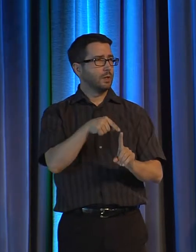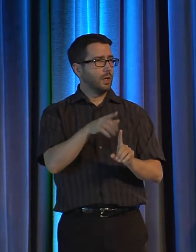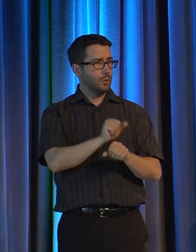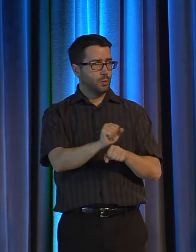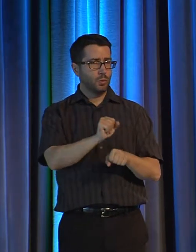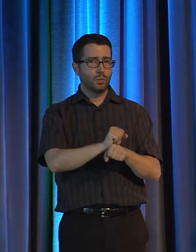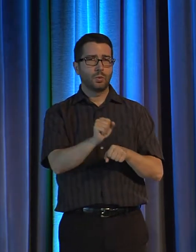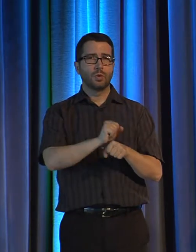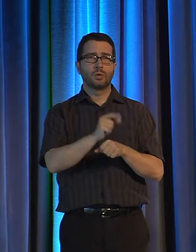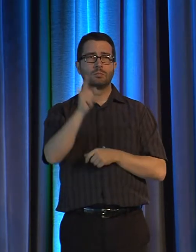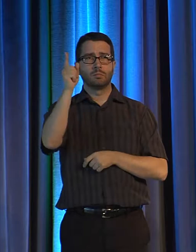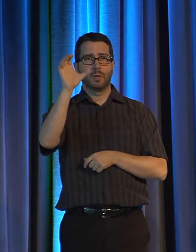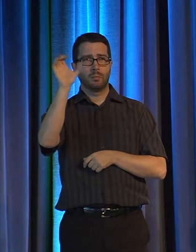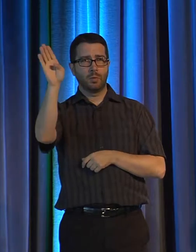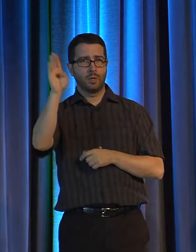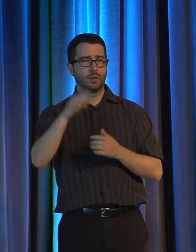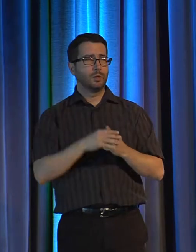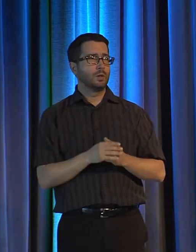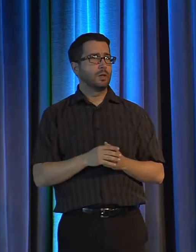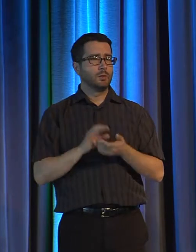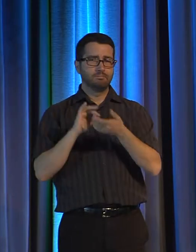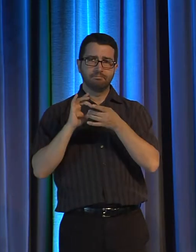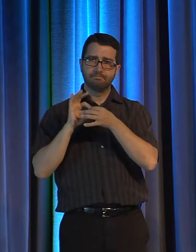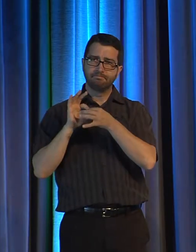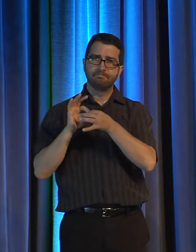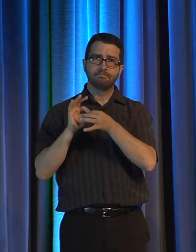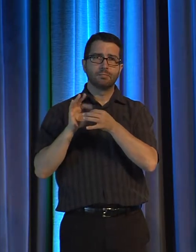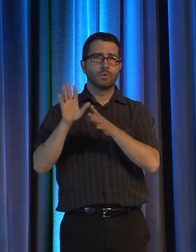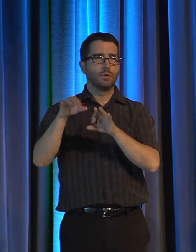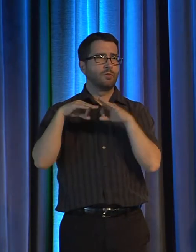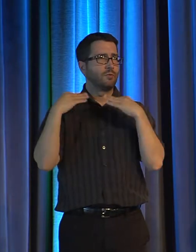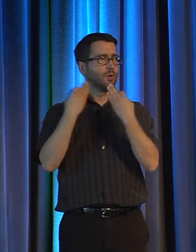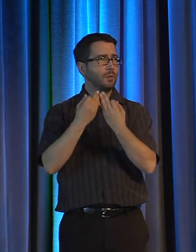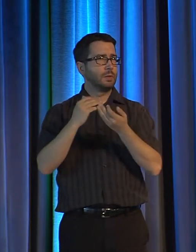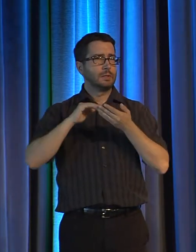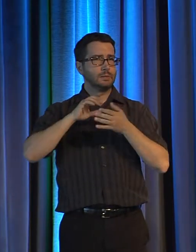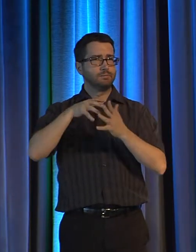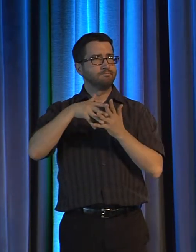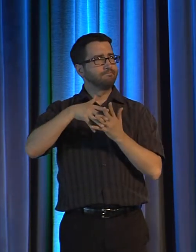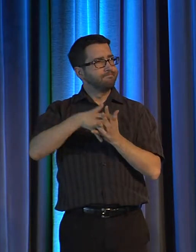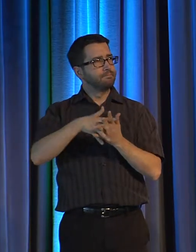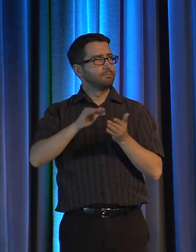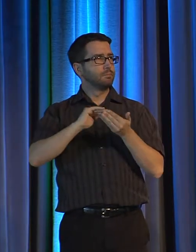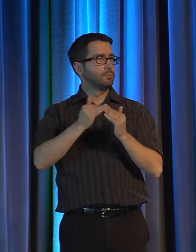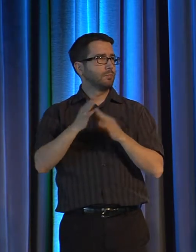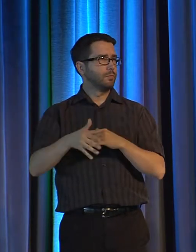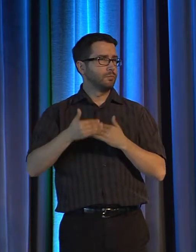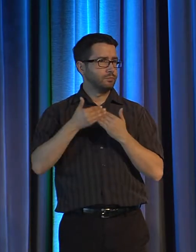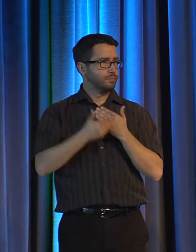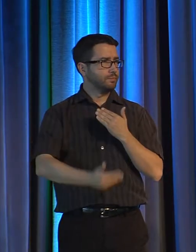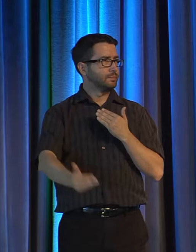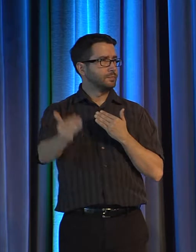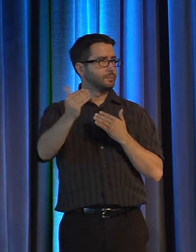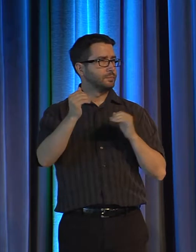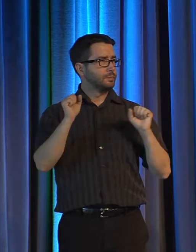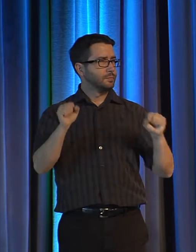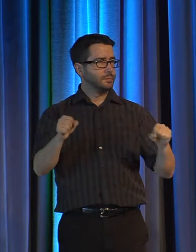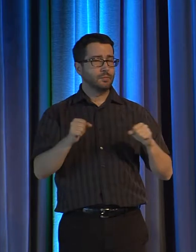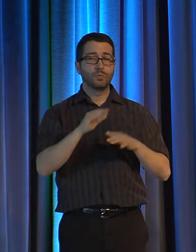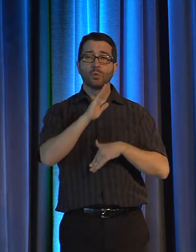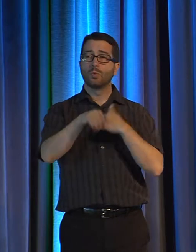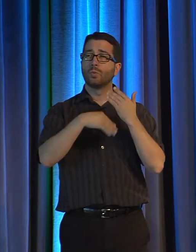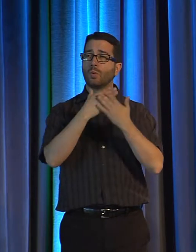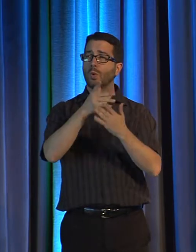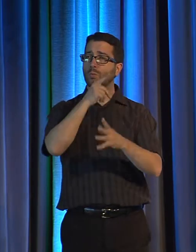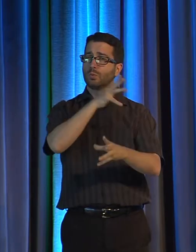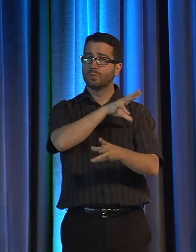to better connect patients and their families to the care they need within their community for years to come. So everyone who's worked and